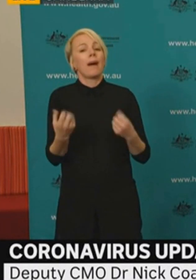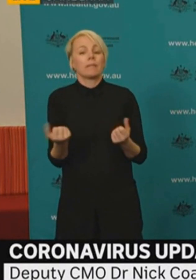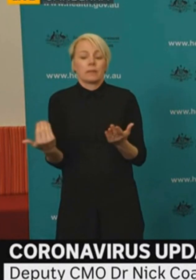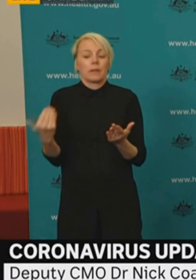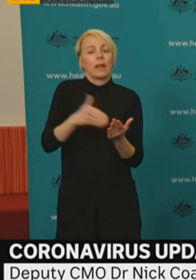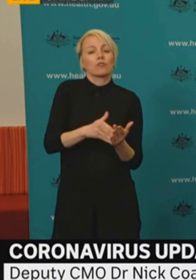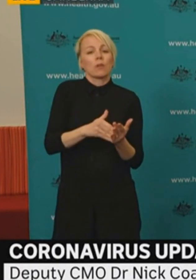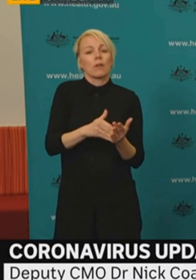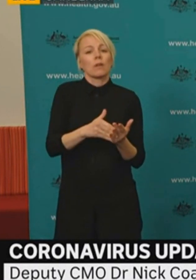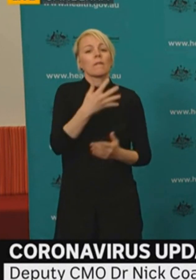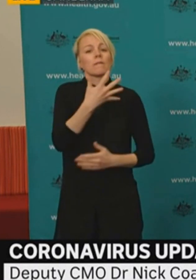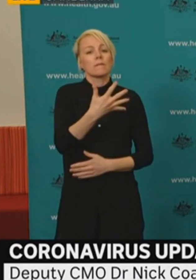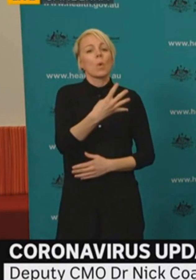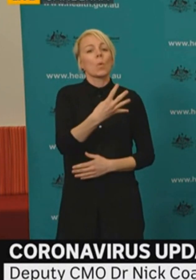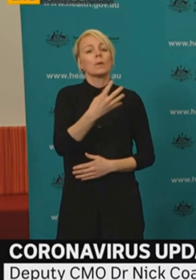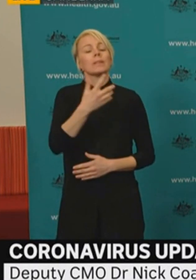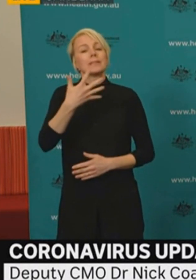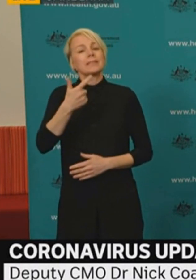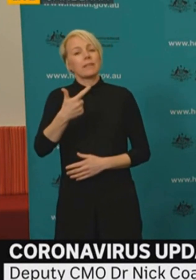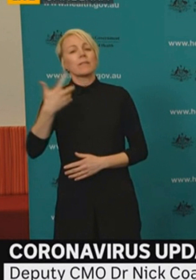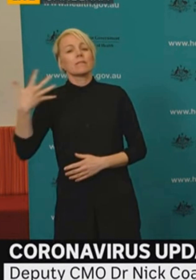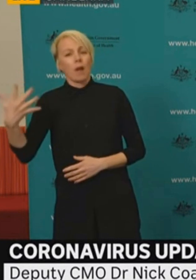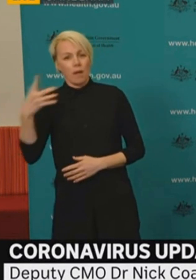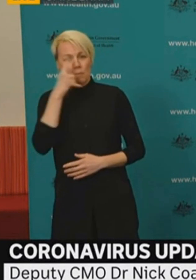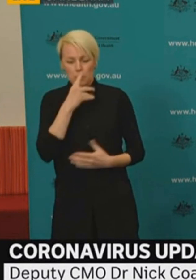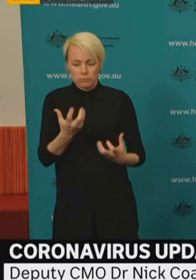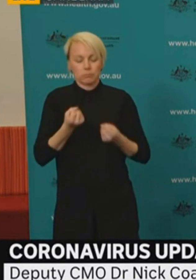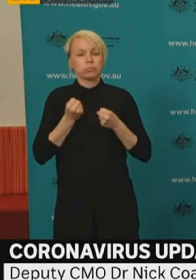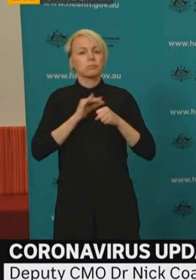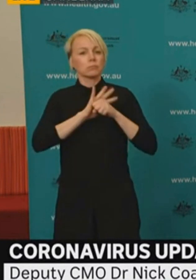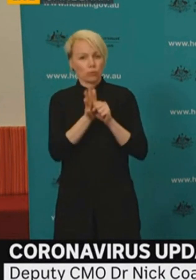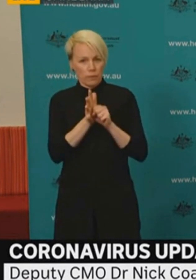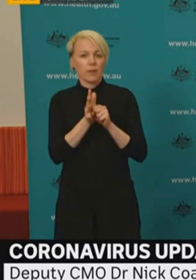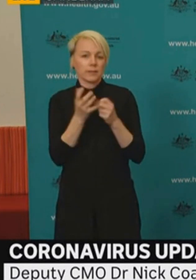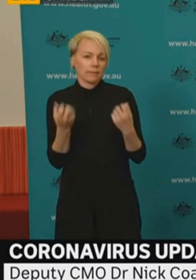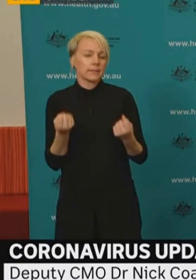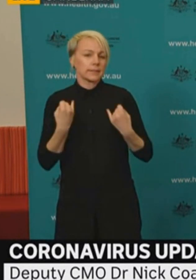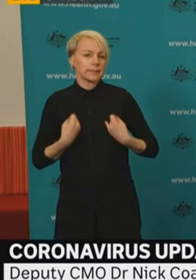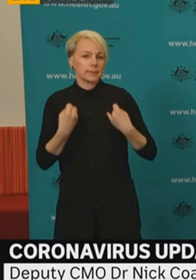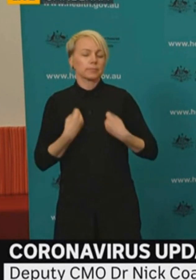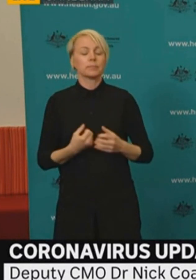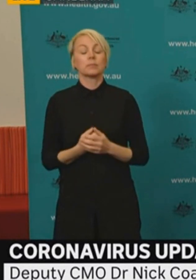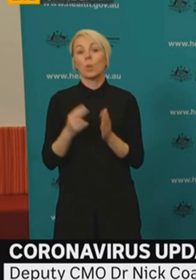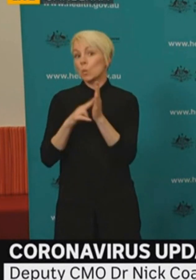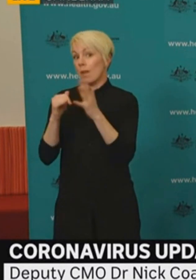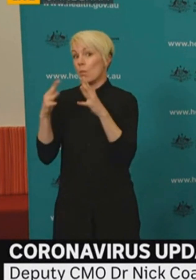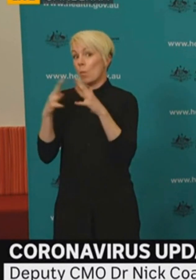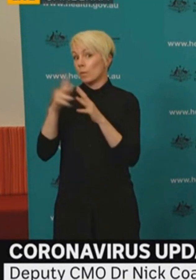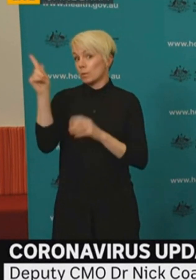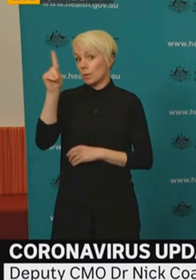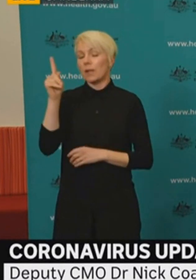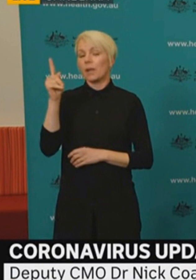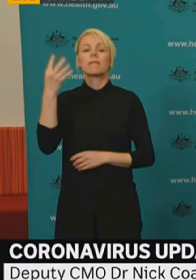additional 475 cases diagnosed. In New South Wales, there have been 14